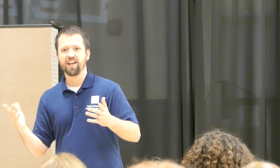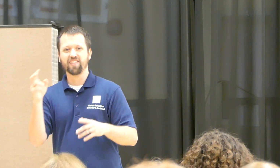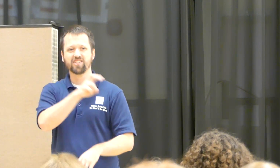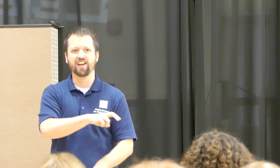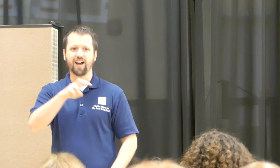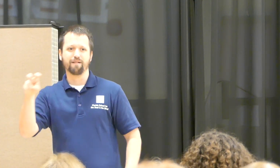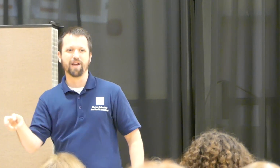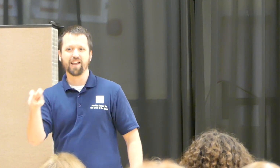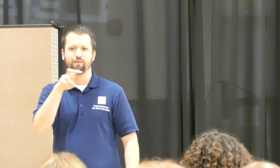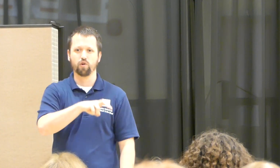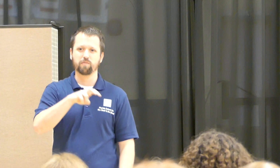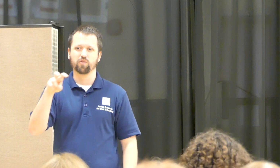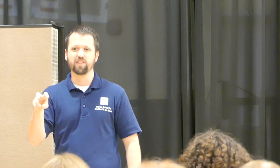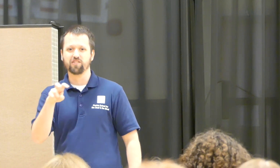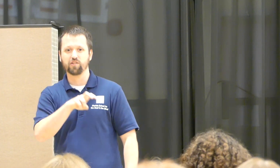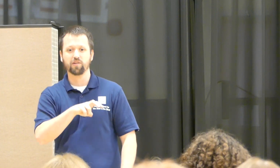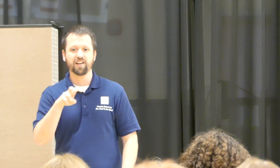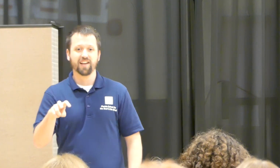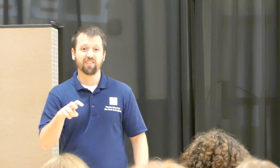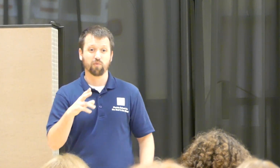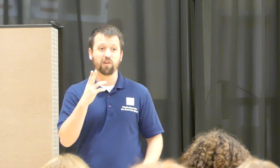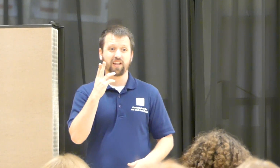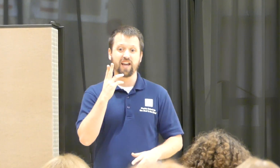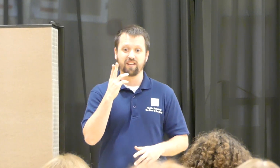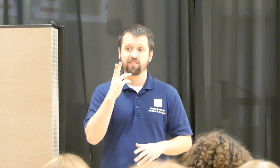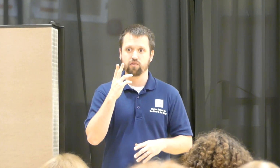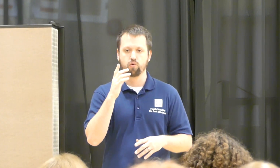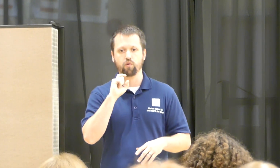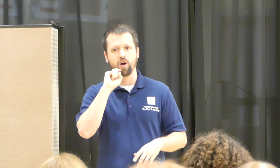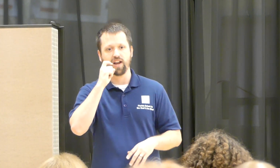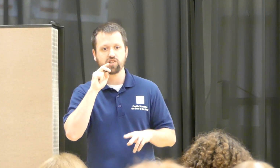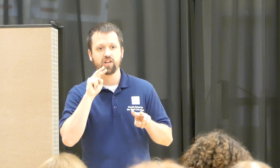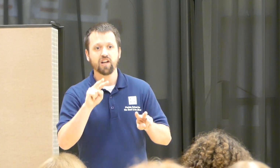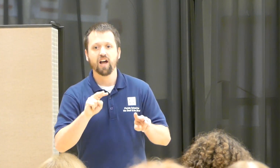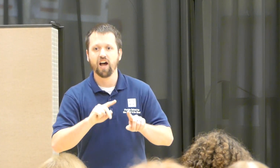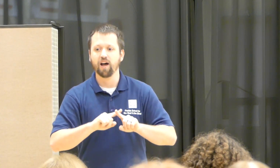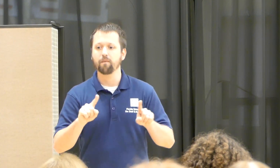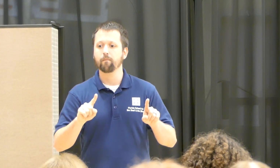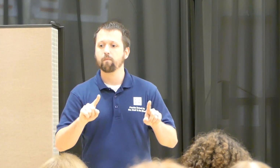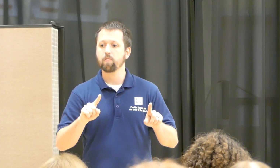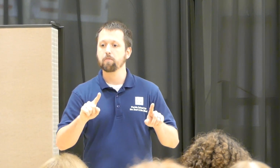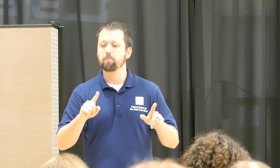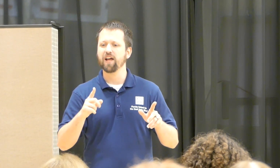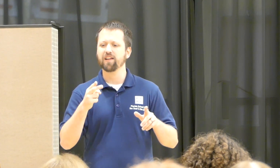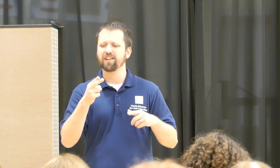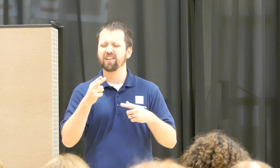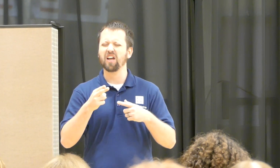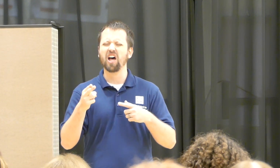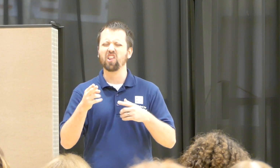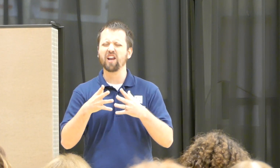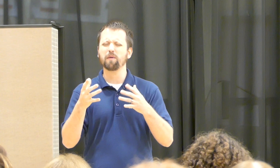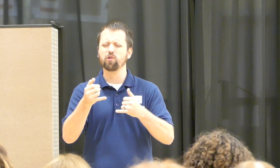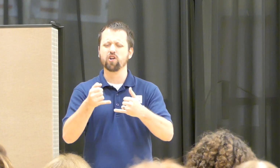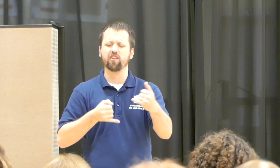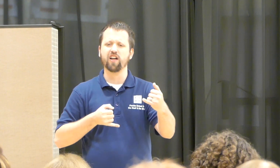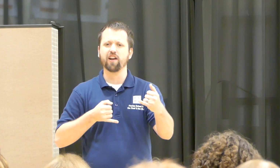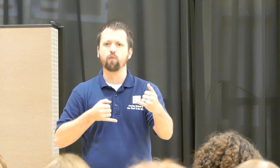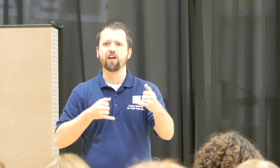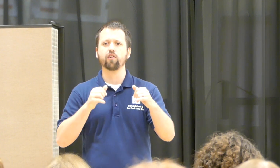and they just kind of hop back and forth between the two. It's really it's cool to watch. But a lot of people draw the line on whether or